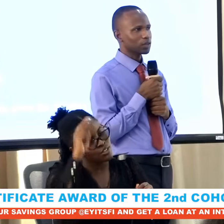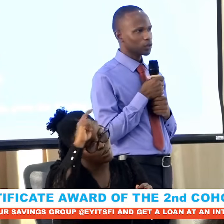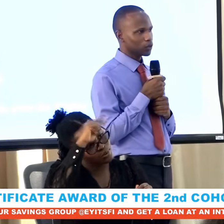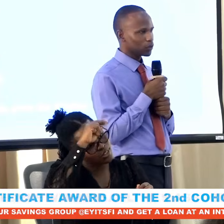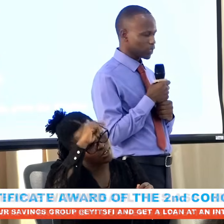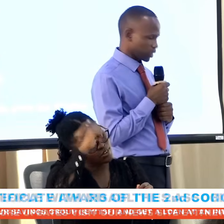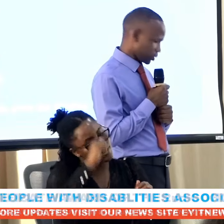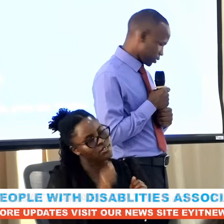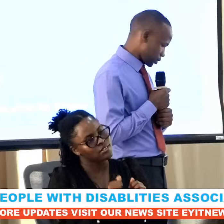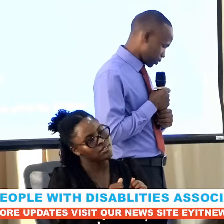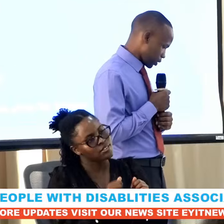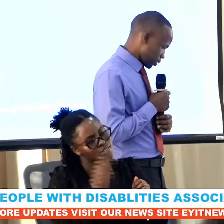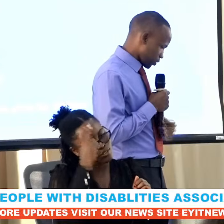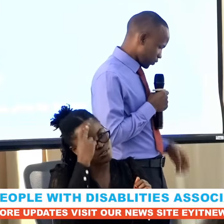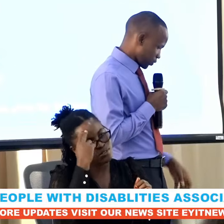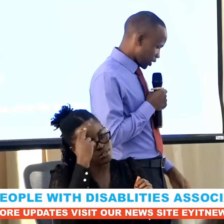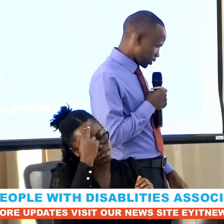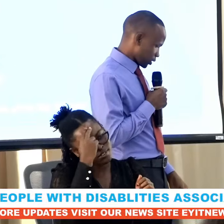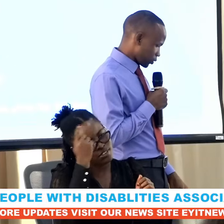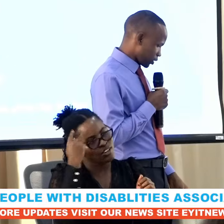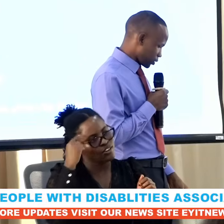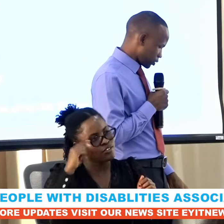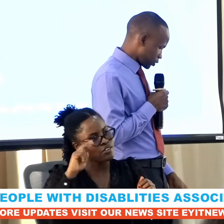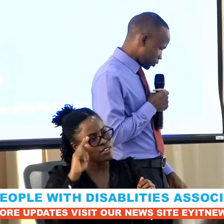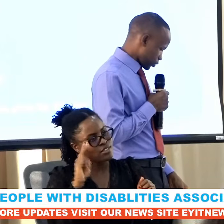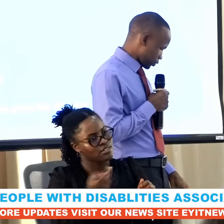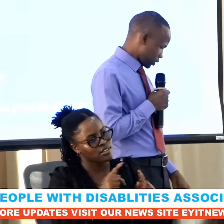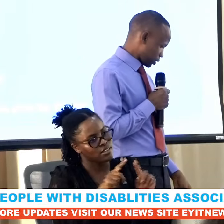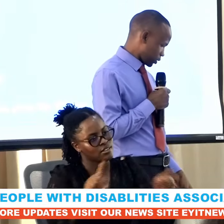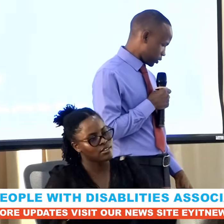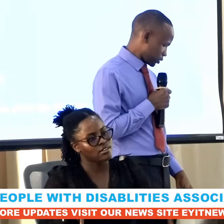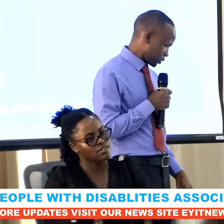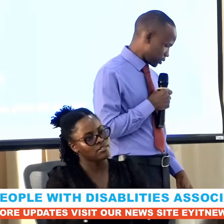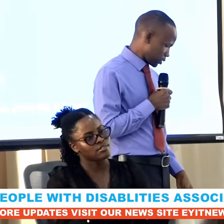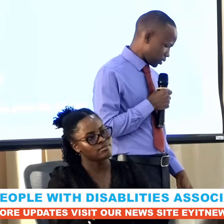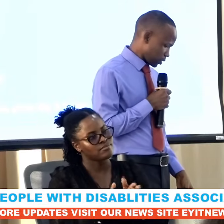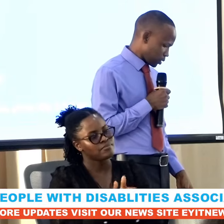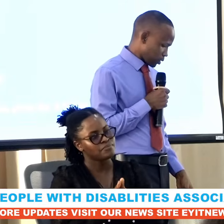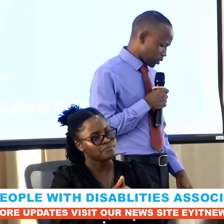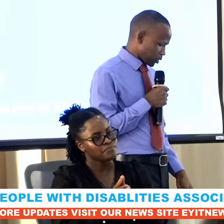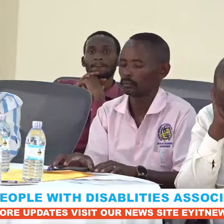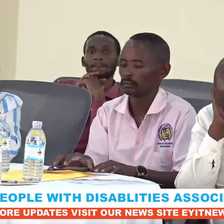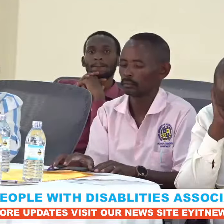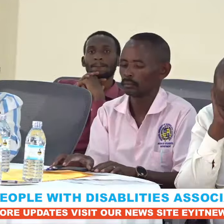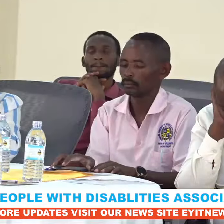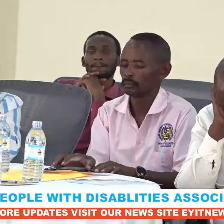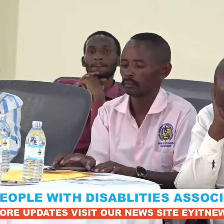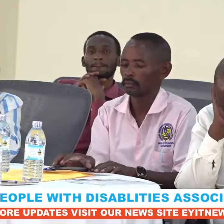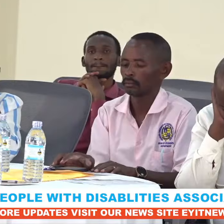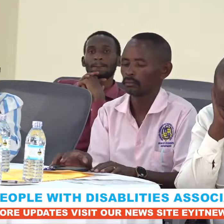graduating students for the second cohort.